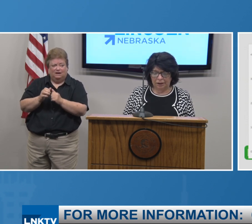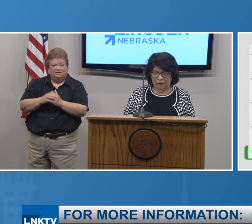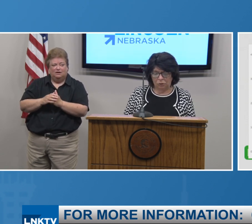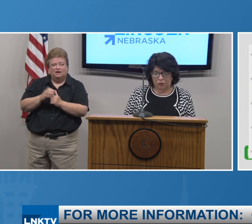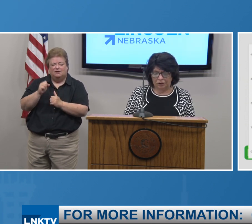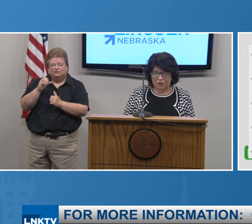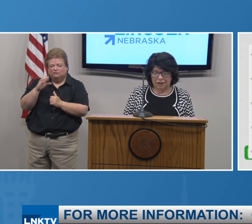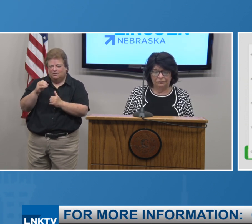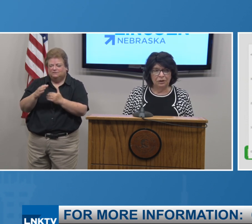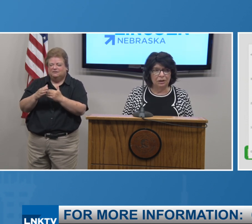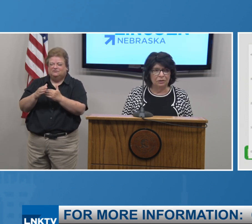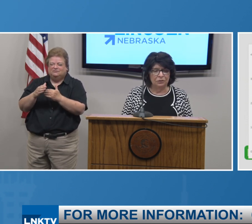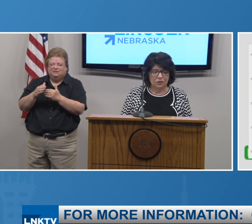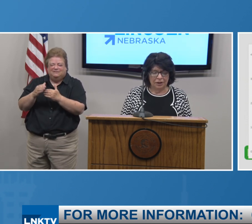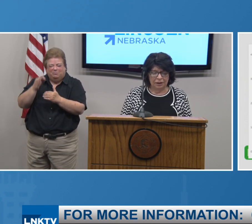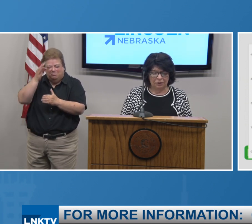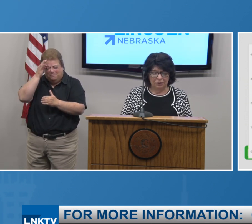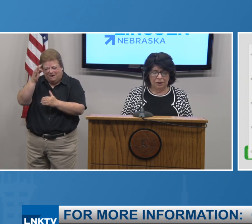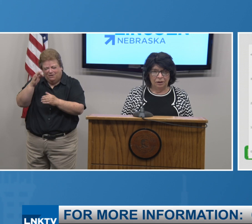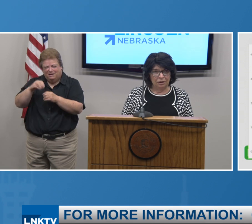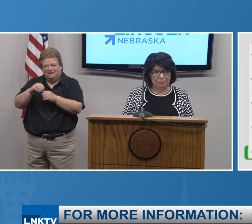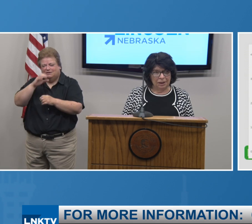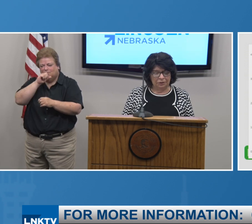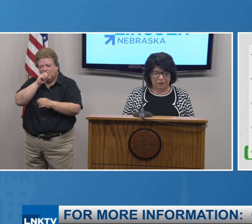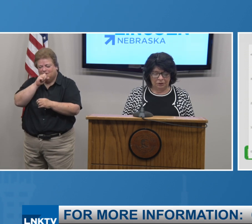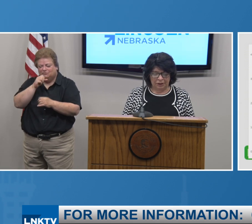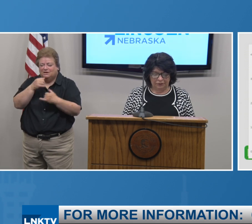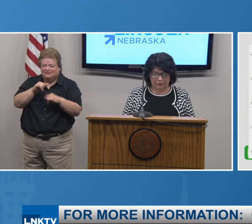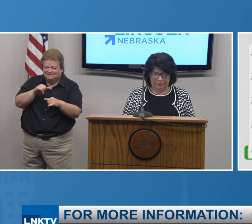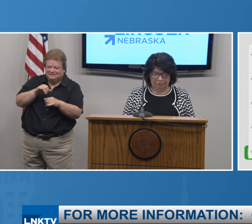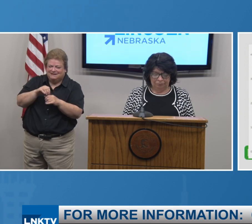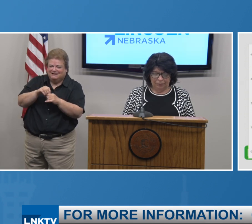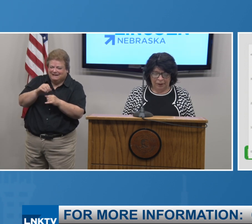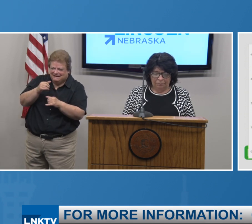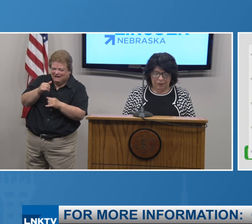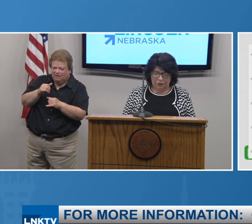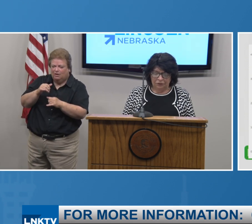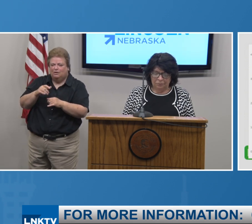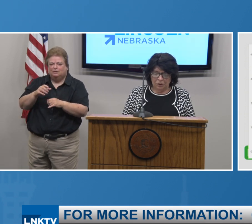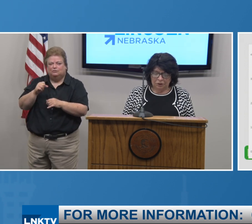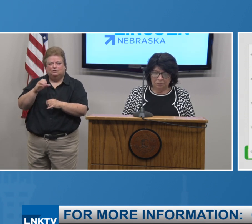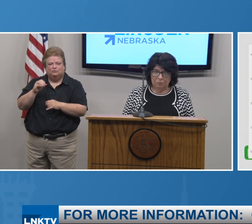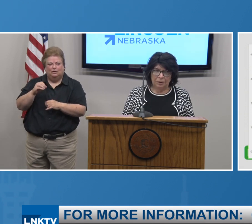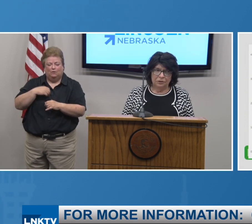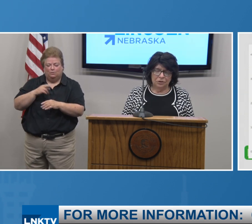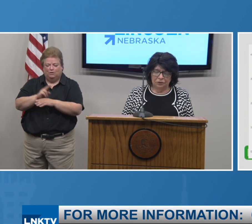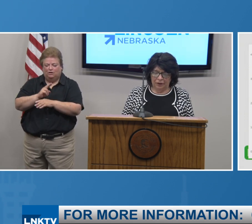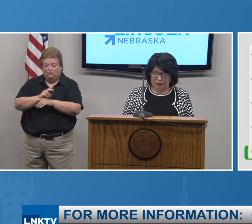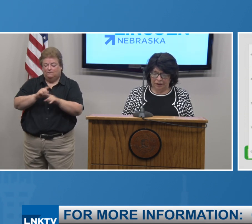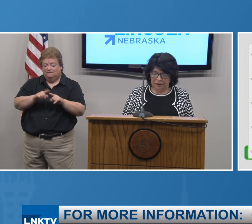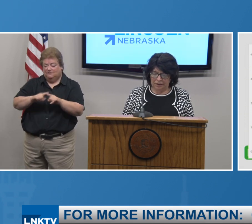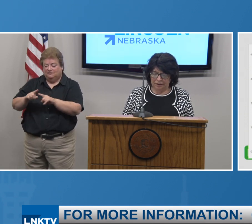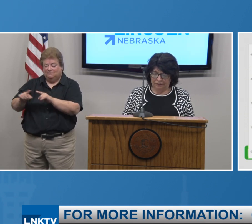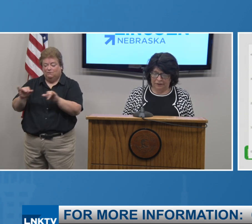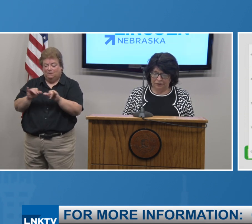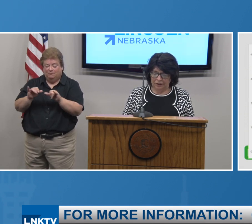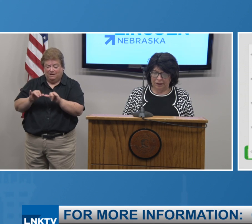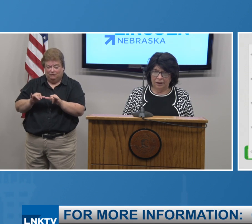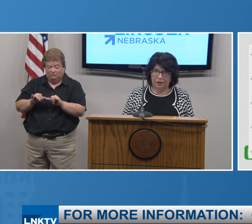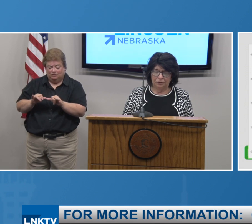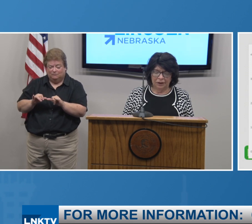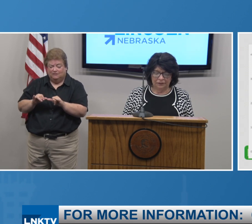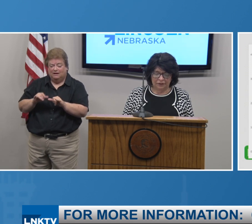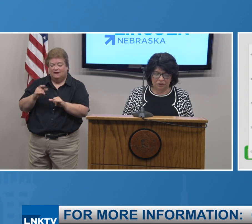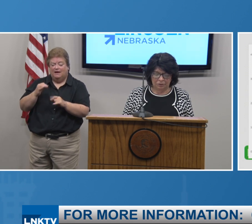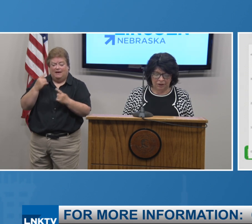barely in orange and very close to yellow, or moderate risk. By using multiple measures and considering